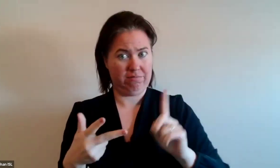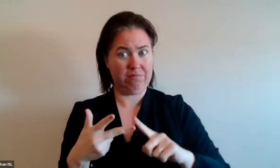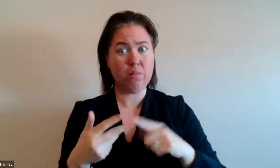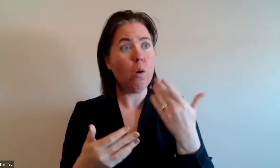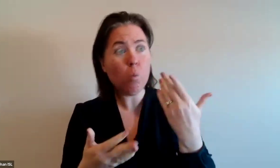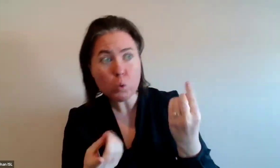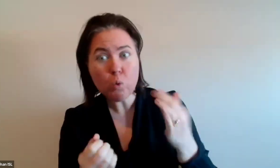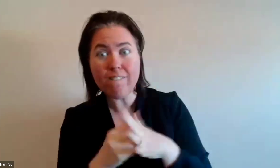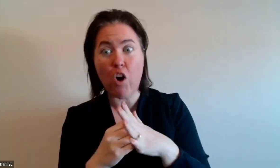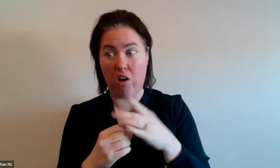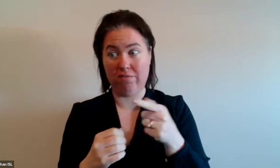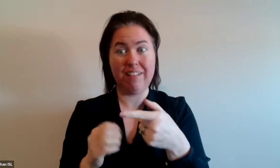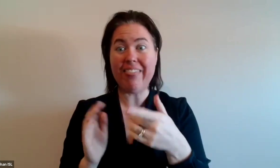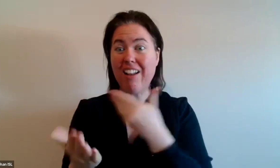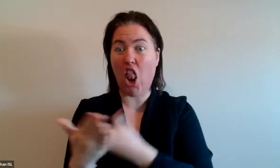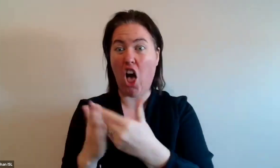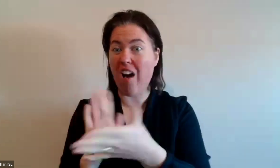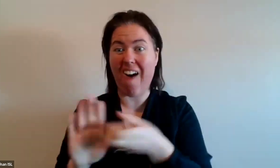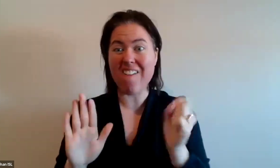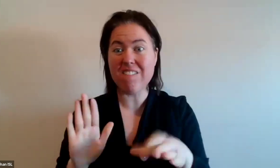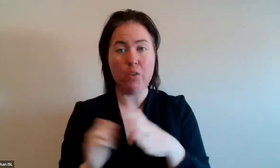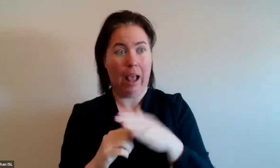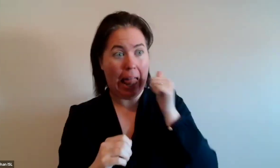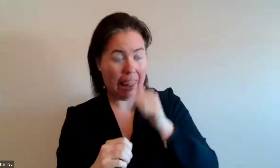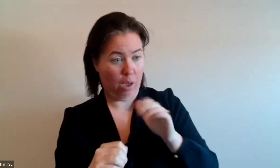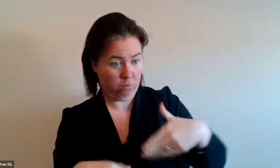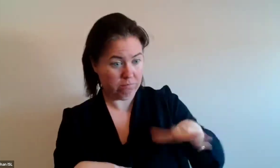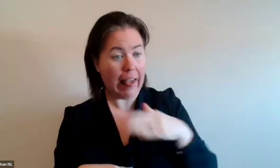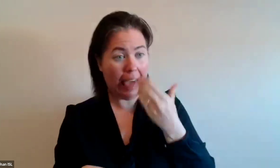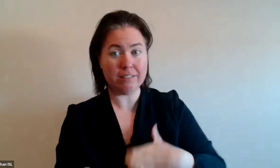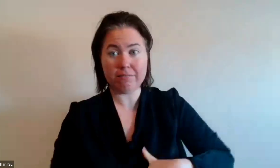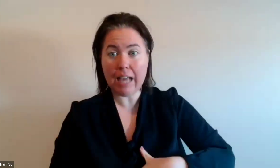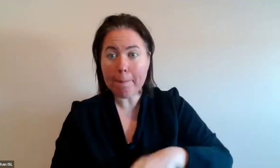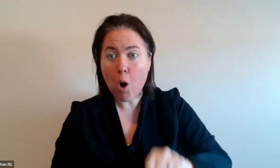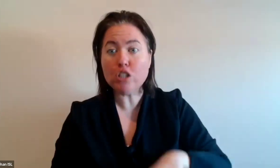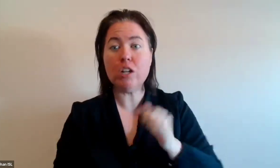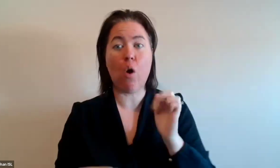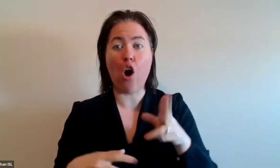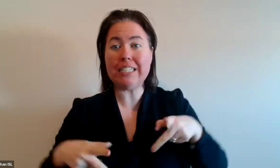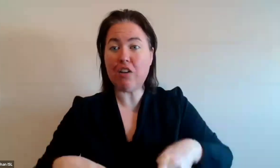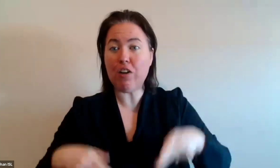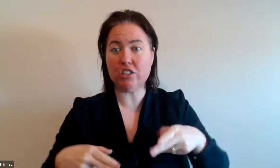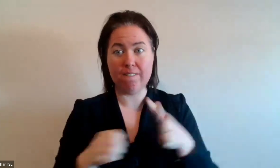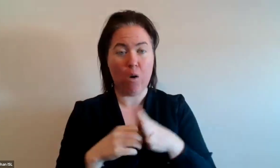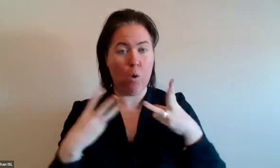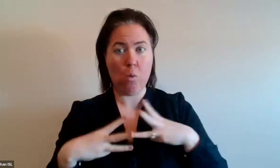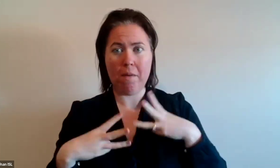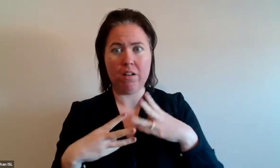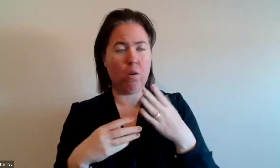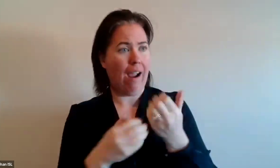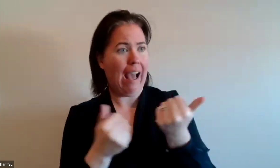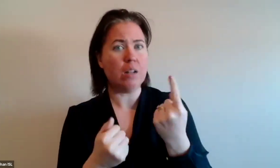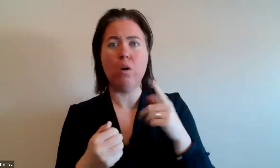legislation allowing for the administration of abortion, sterilization, and any other procedures impacting on the sexual